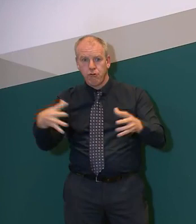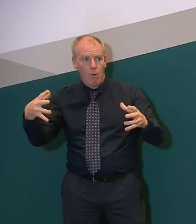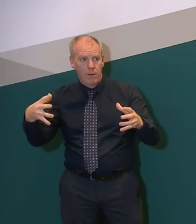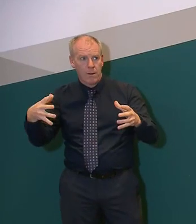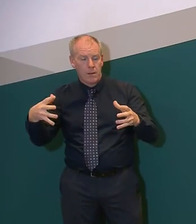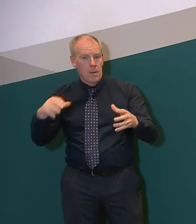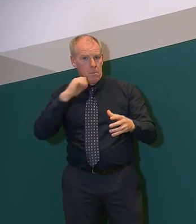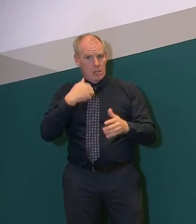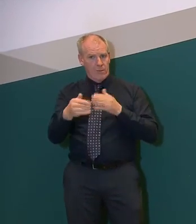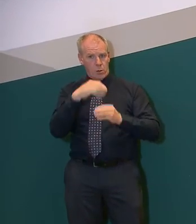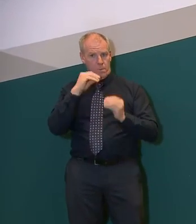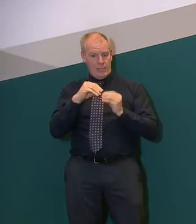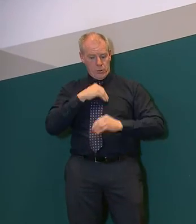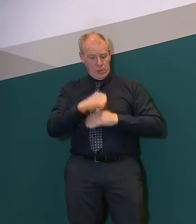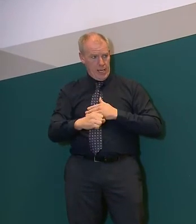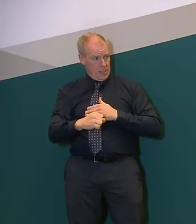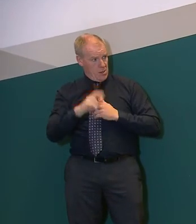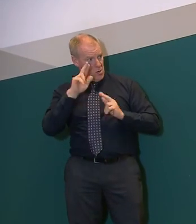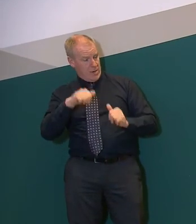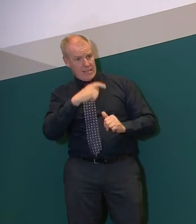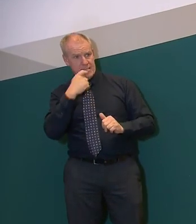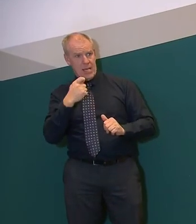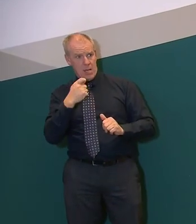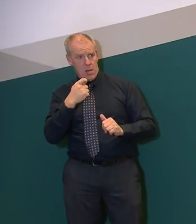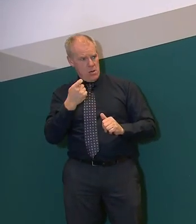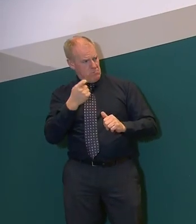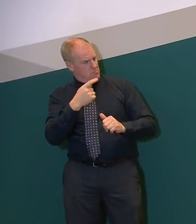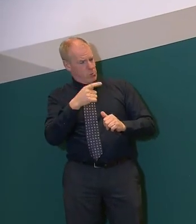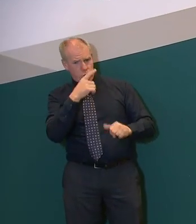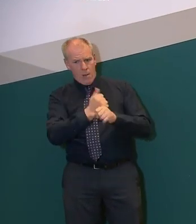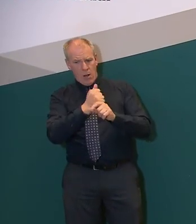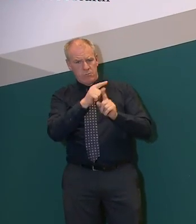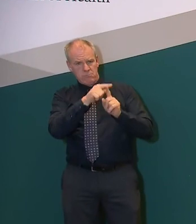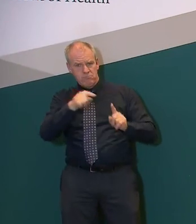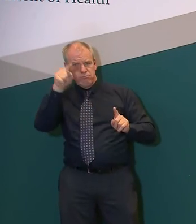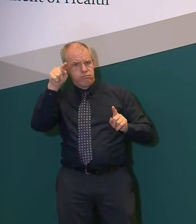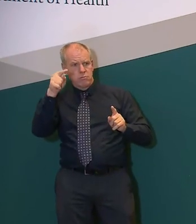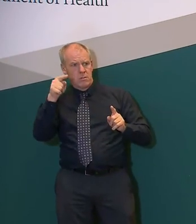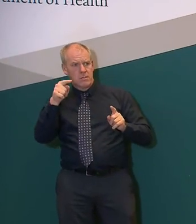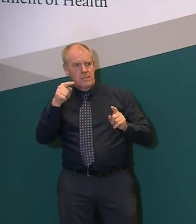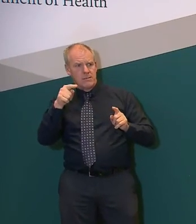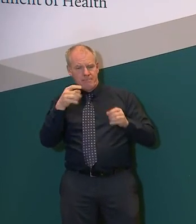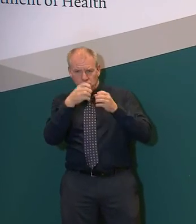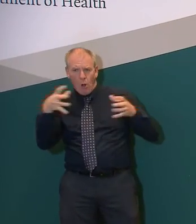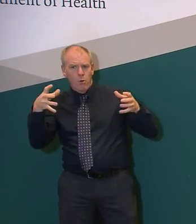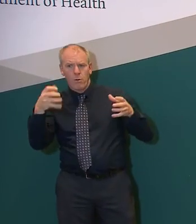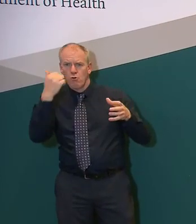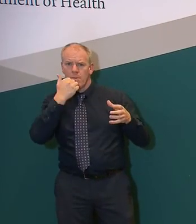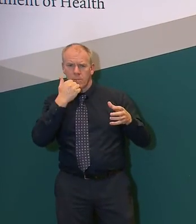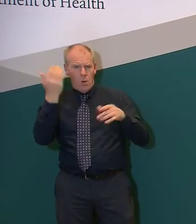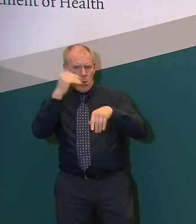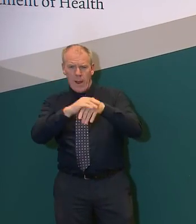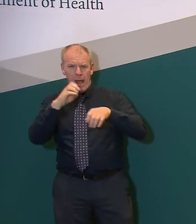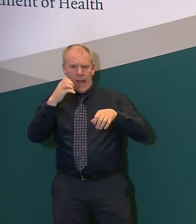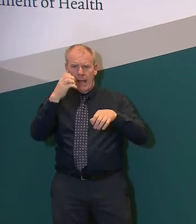situation, given what you've said? And are you able to say where we are in relation to the surge at this point? Where are